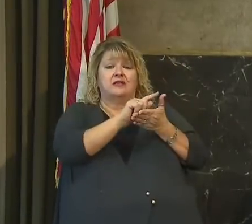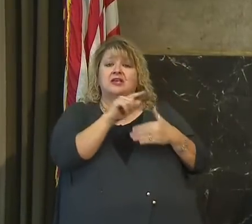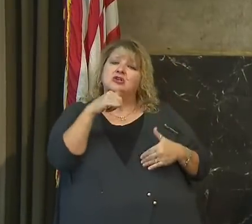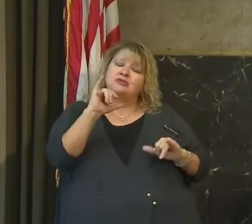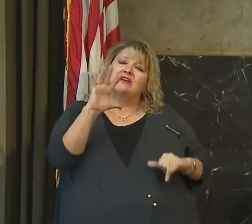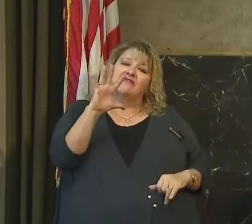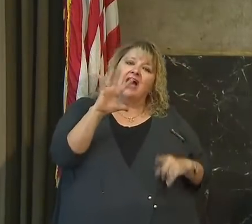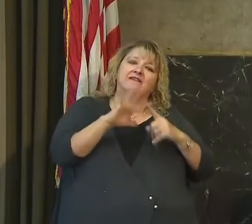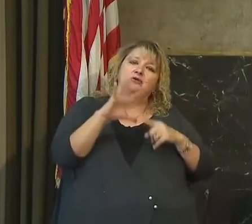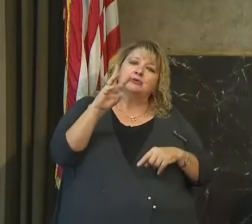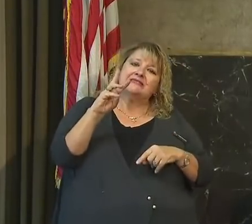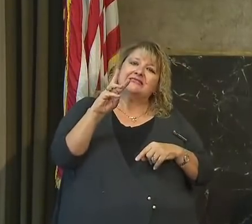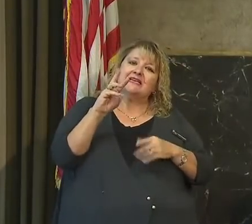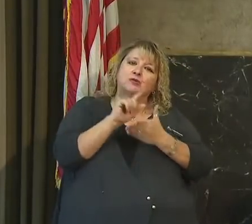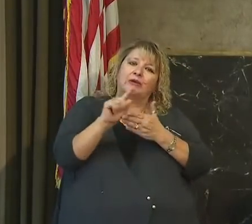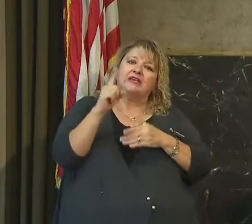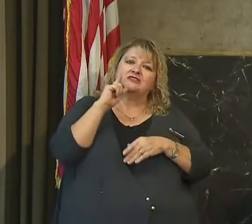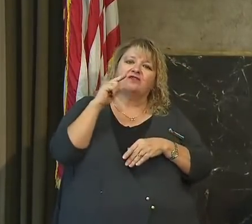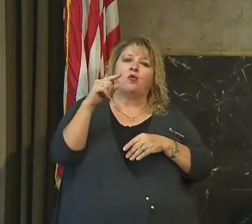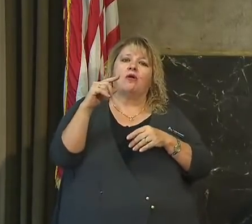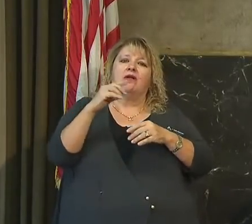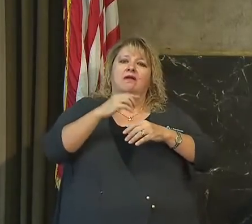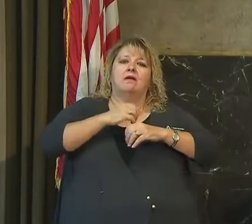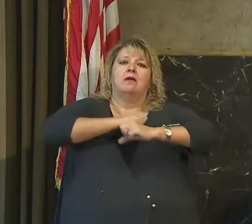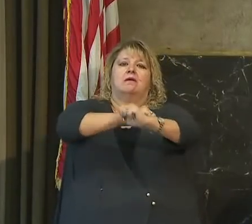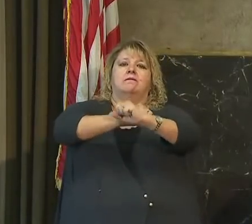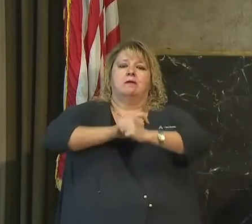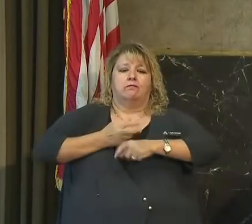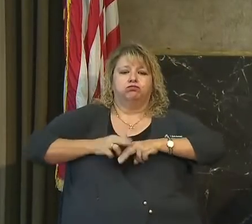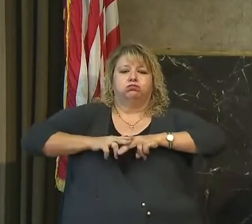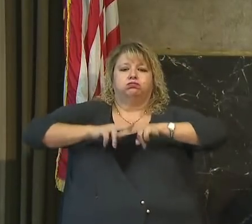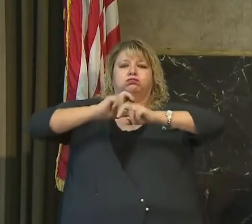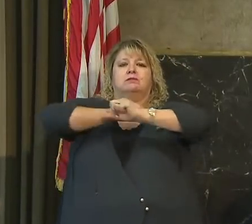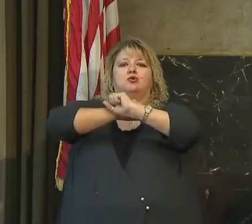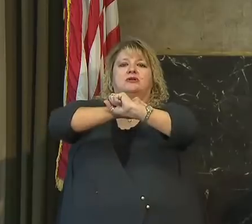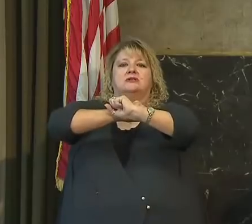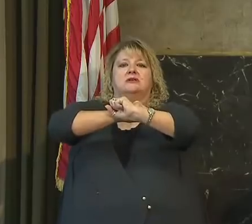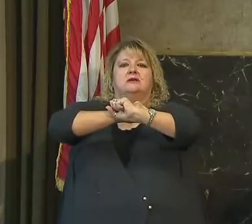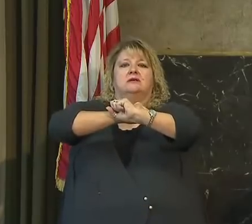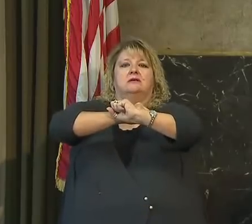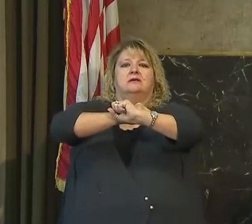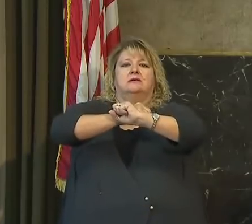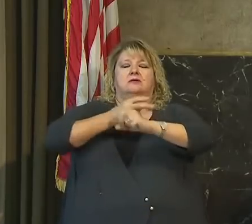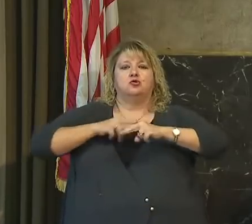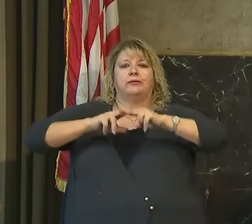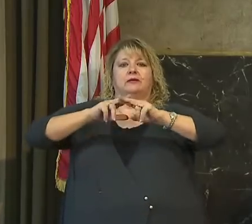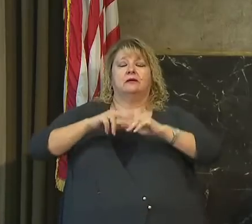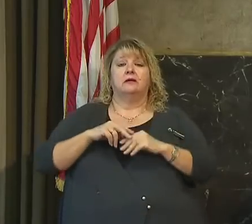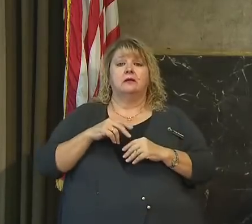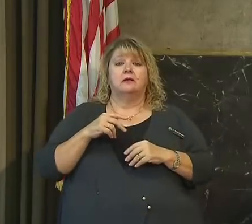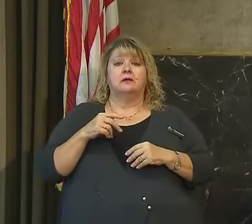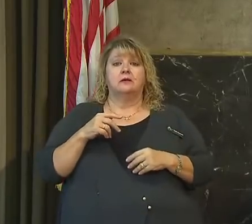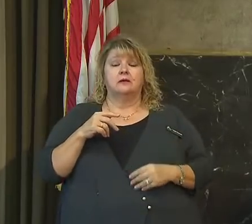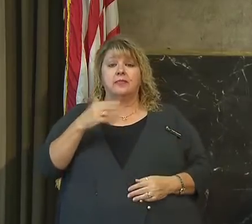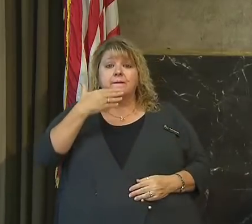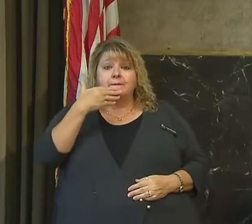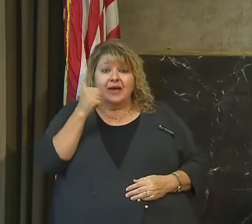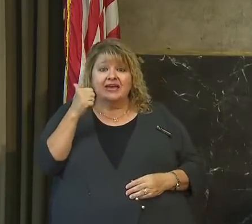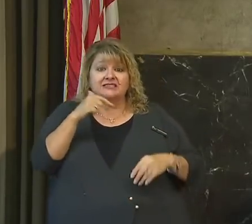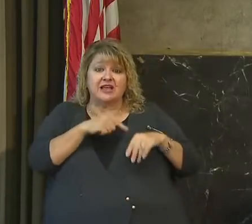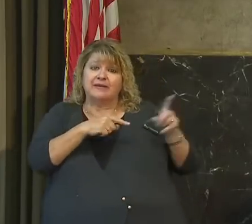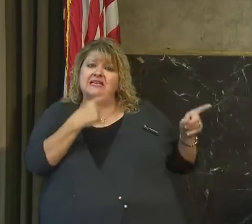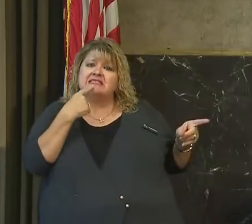weeks away from that full vaccination. That's why he said the best time for people to be vaccinated was 5 weeks ago. That's what he